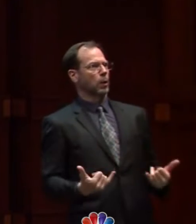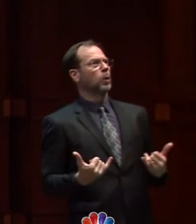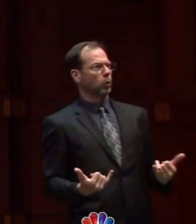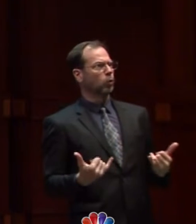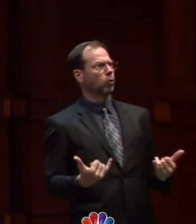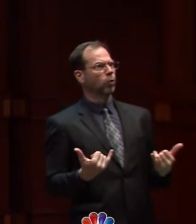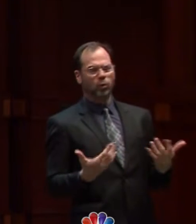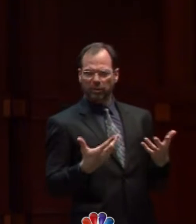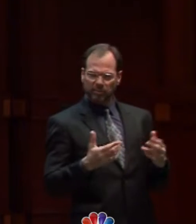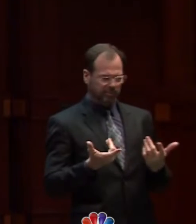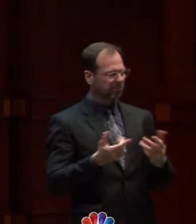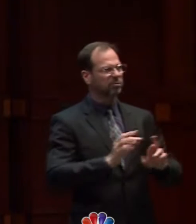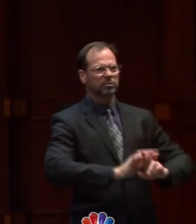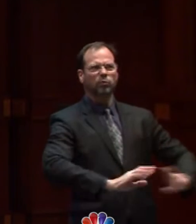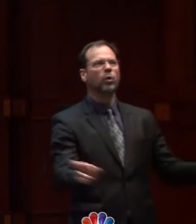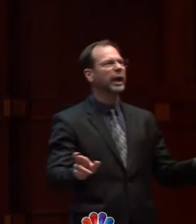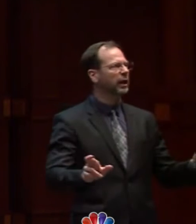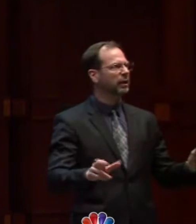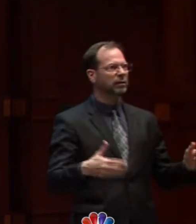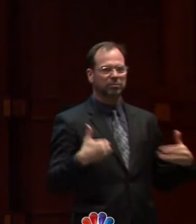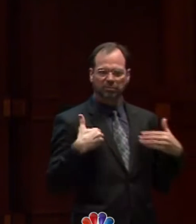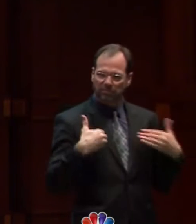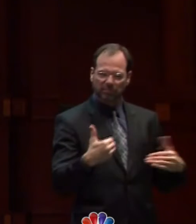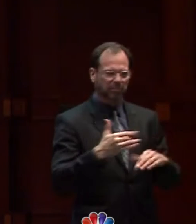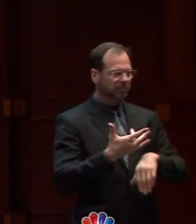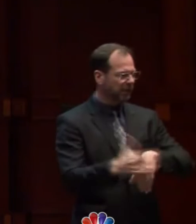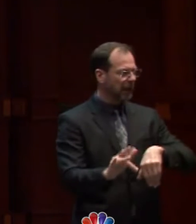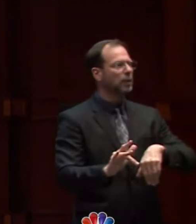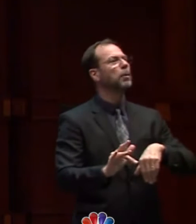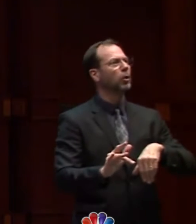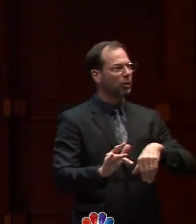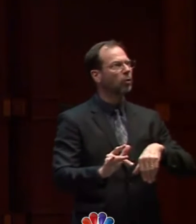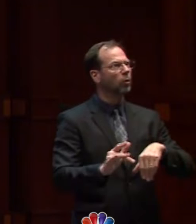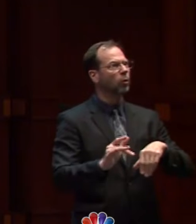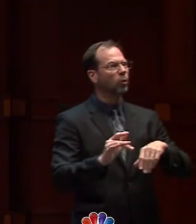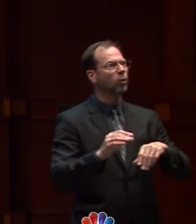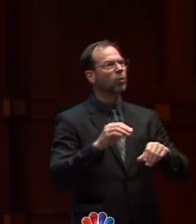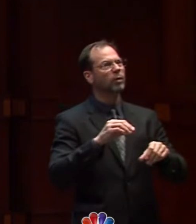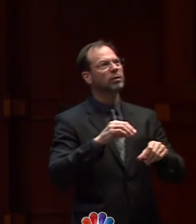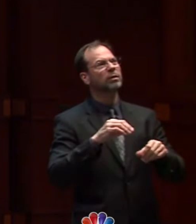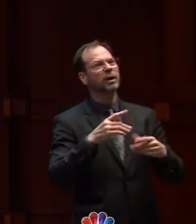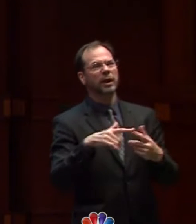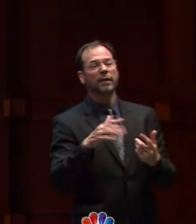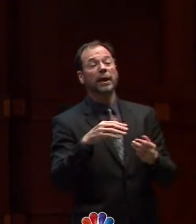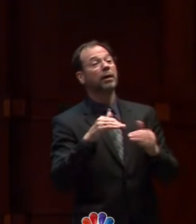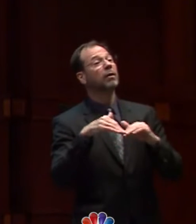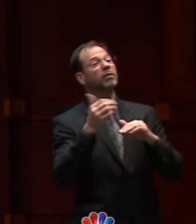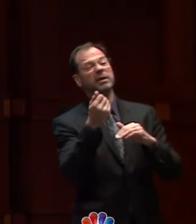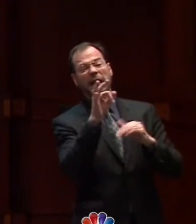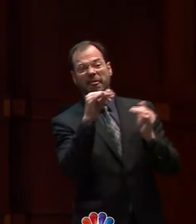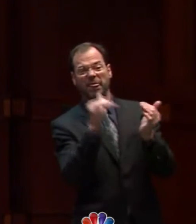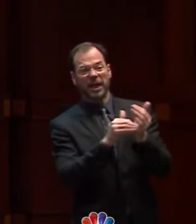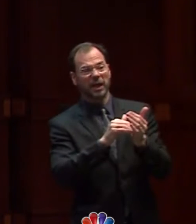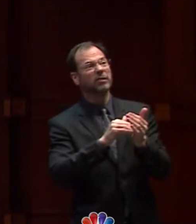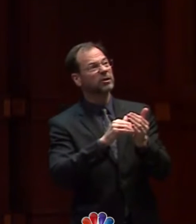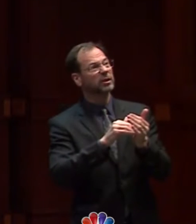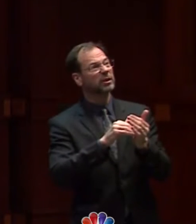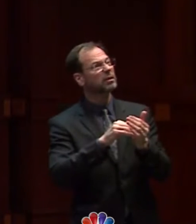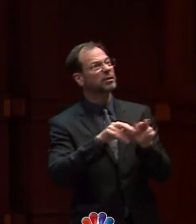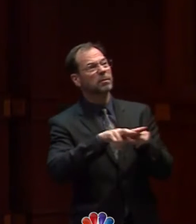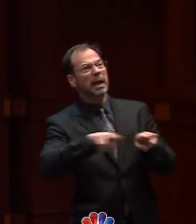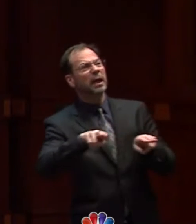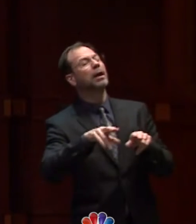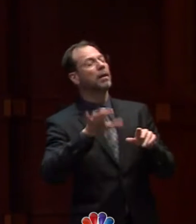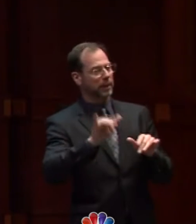actually, in terms of an availability of that, the over 19,000 number is exactly what we have now